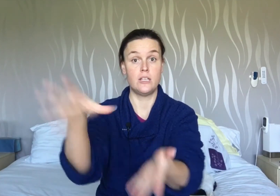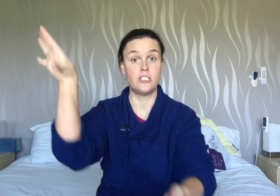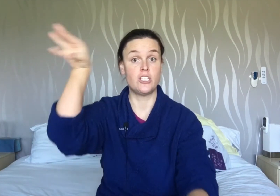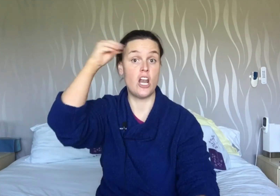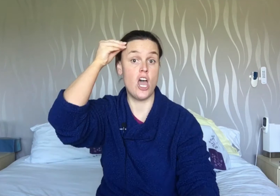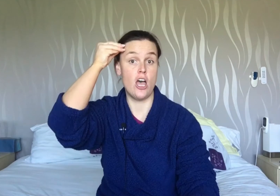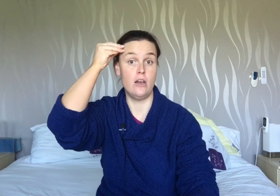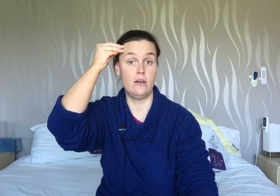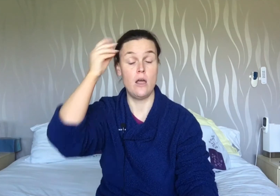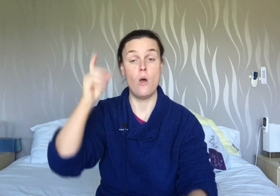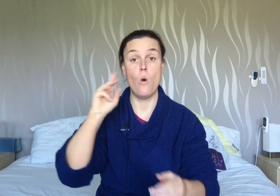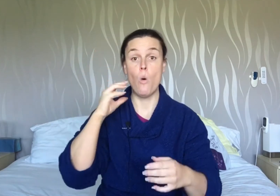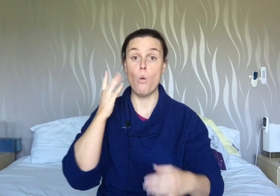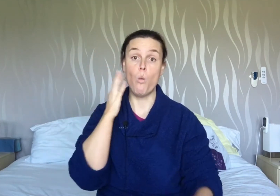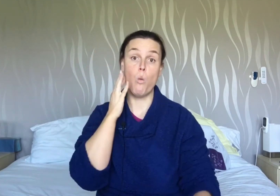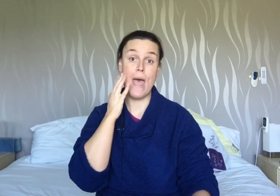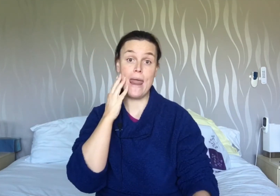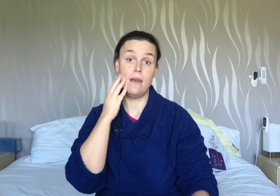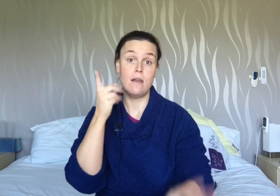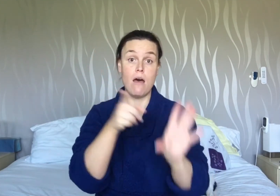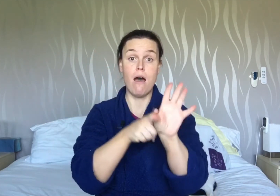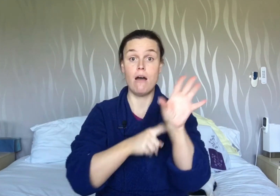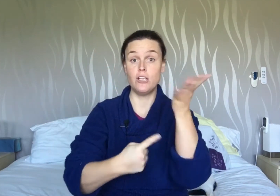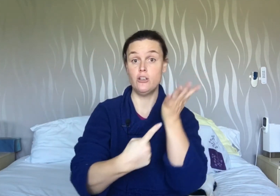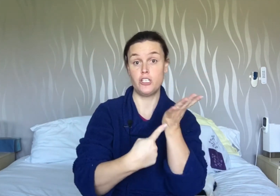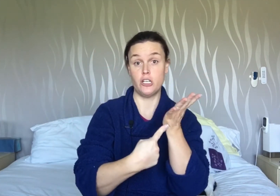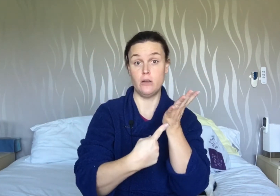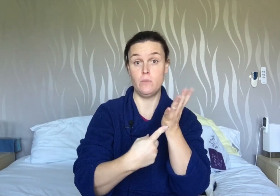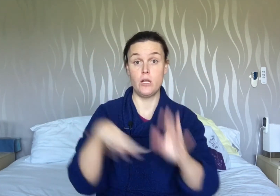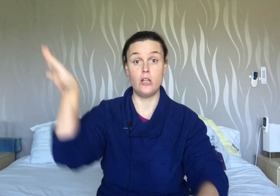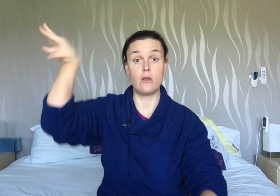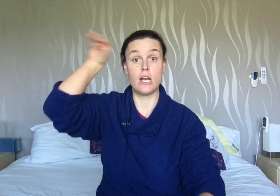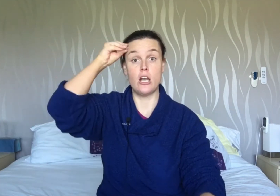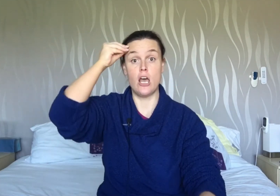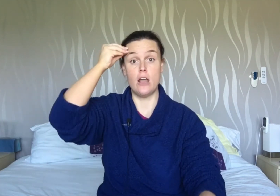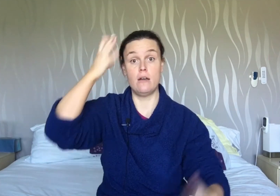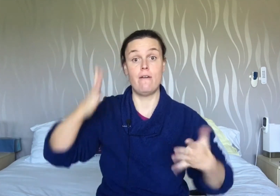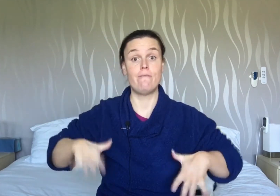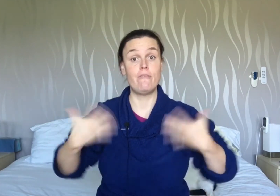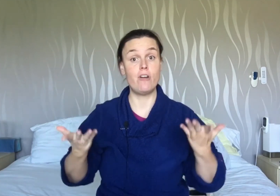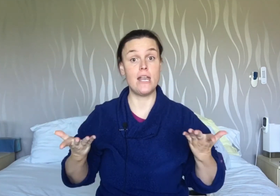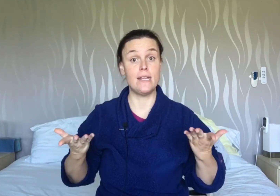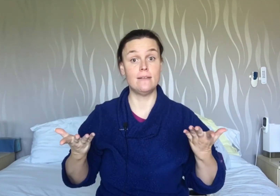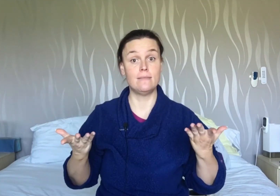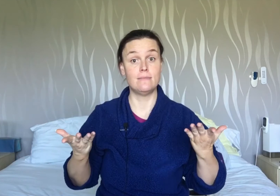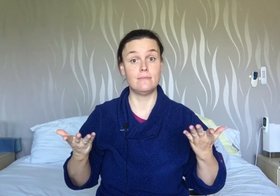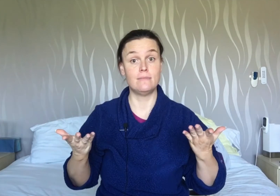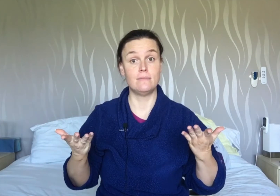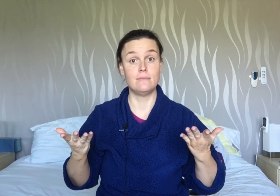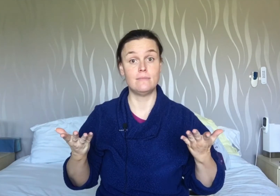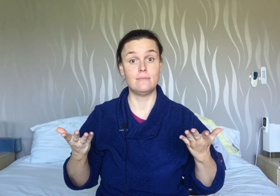to learn, when on YouTube you can learn for free.